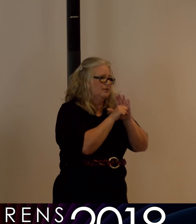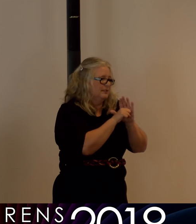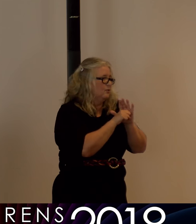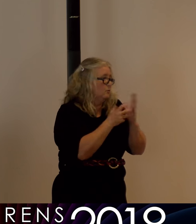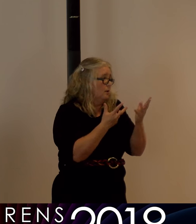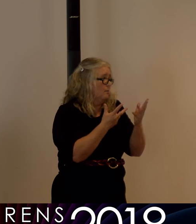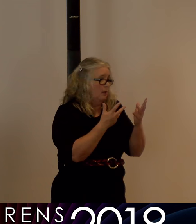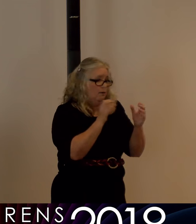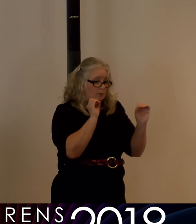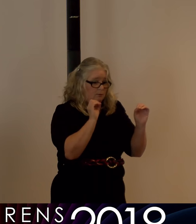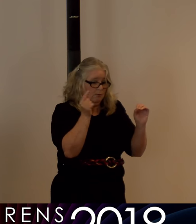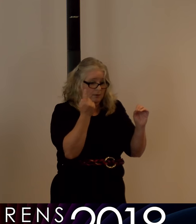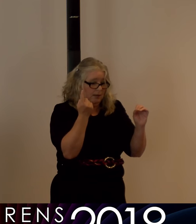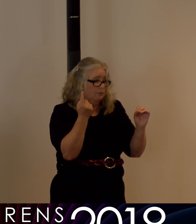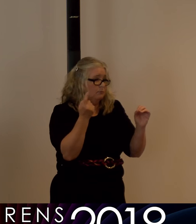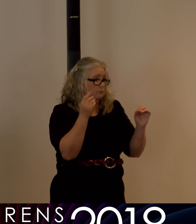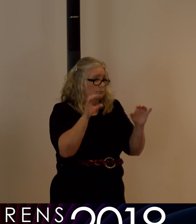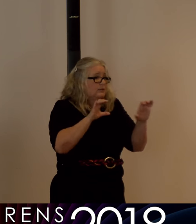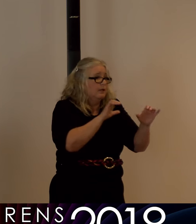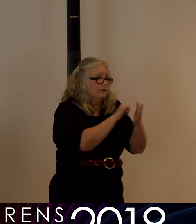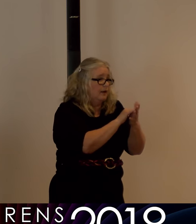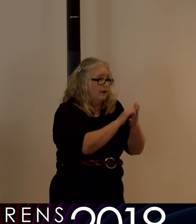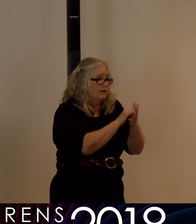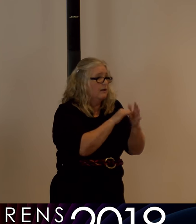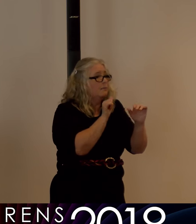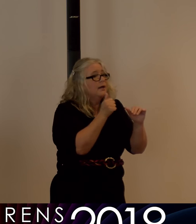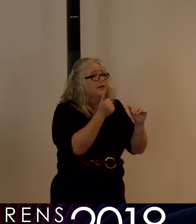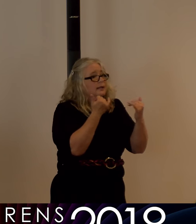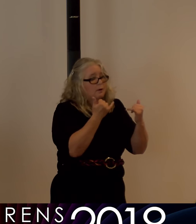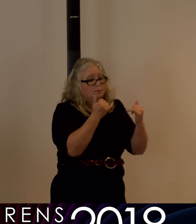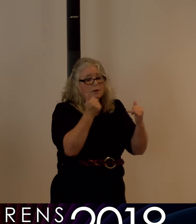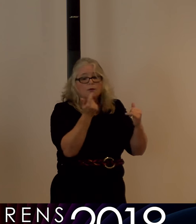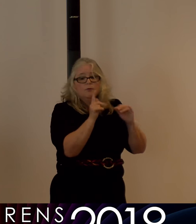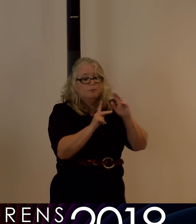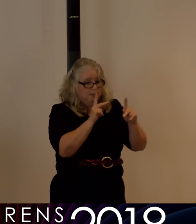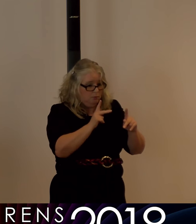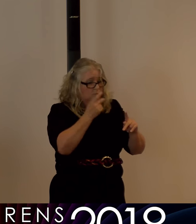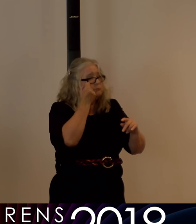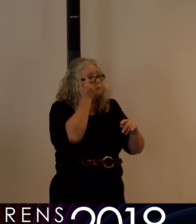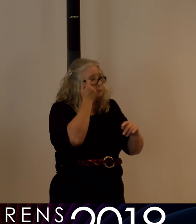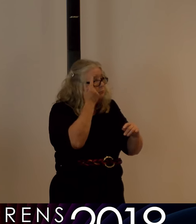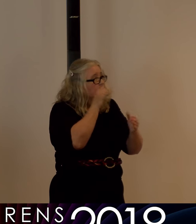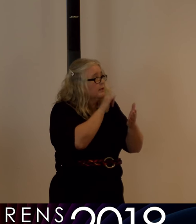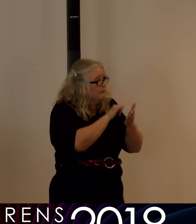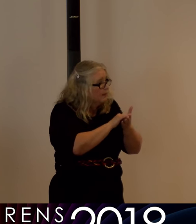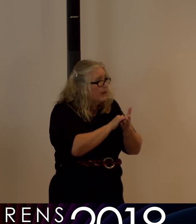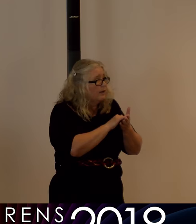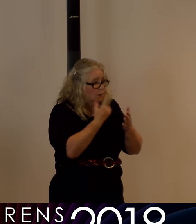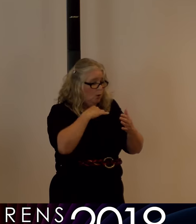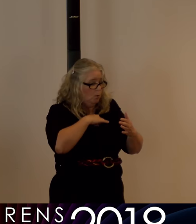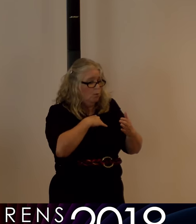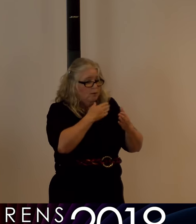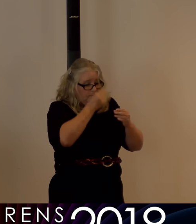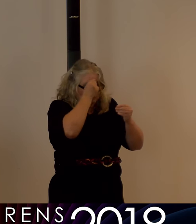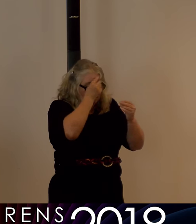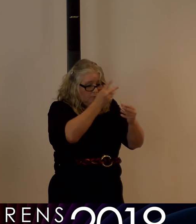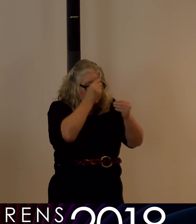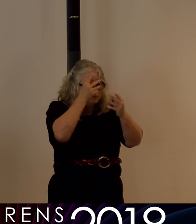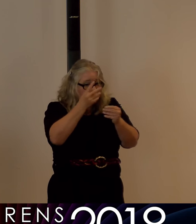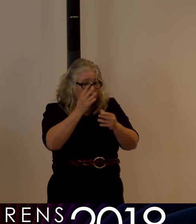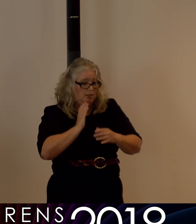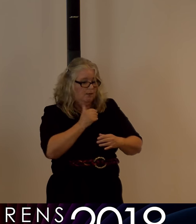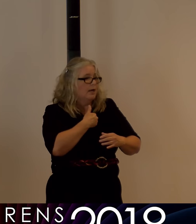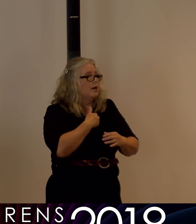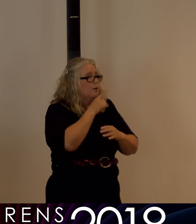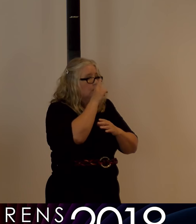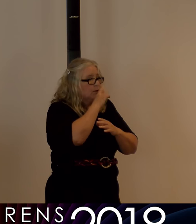then, other people have caught on. We've shared our mouse models with, I think, 20 labs around the world, and we've also deposited